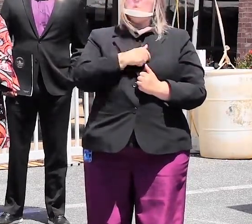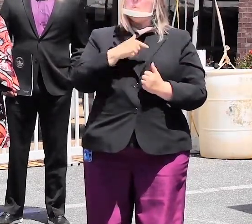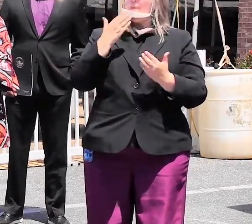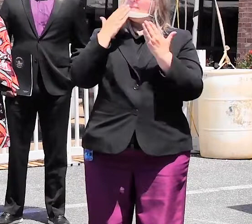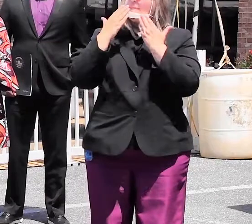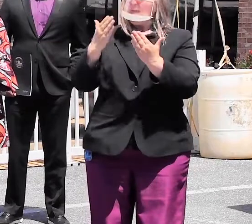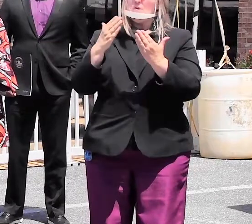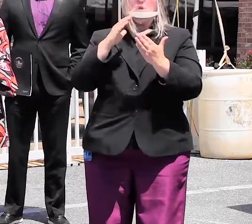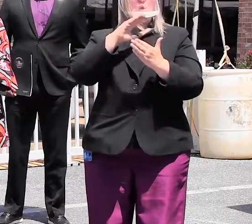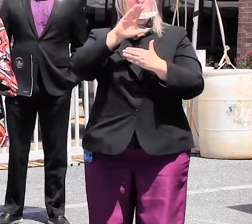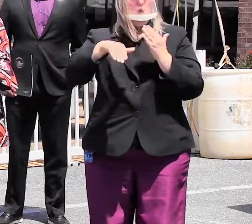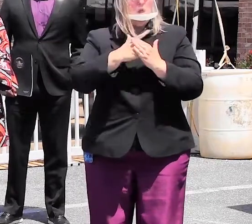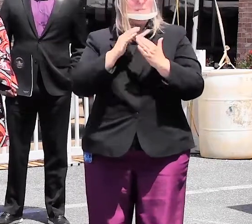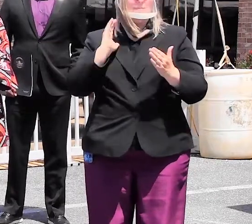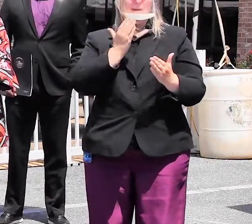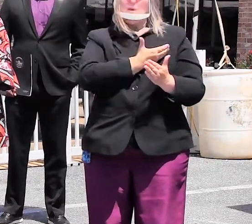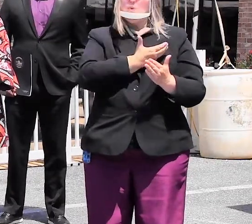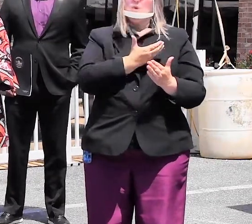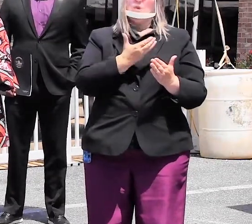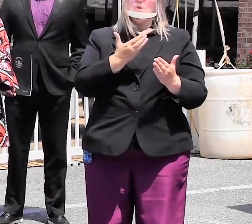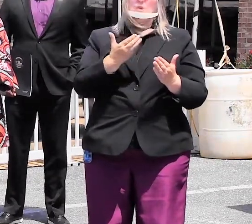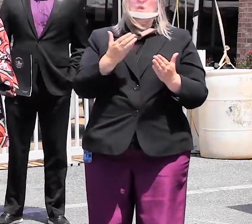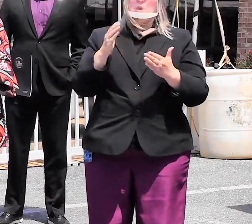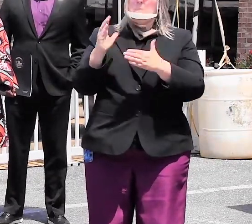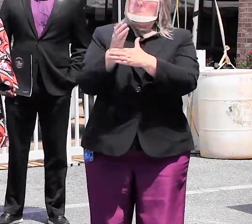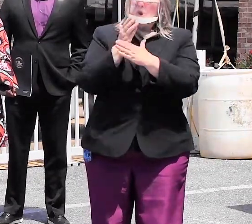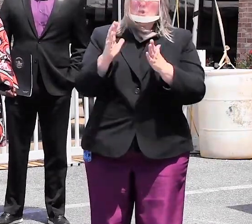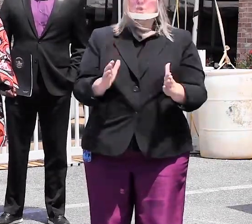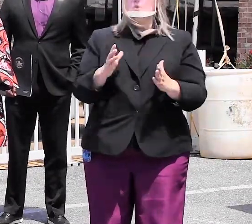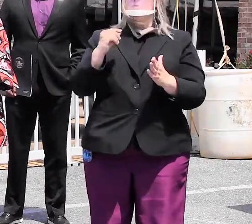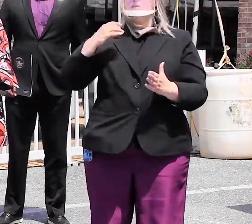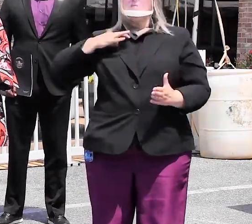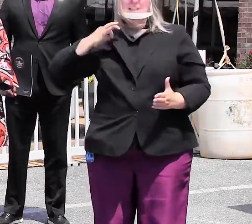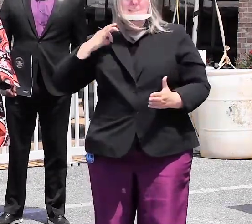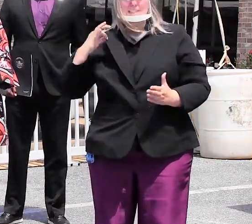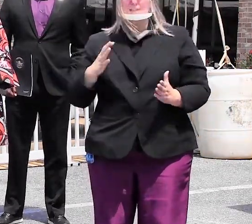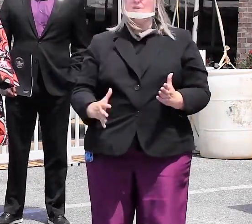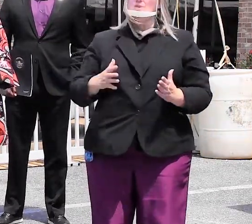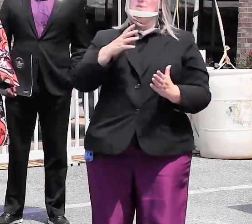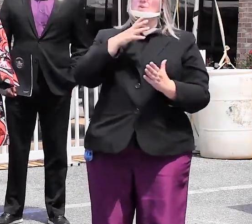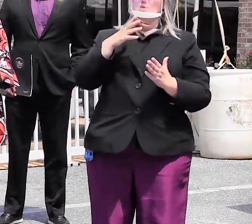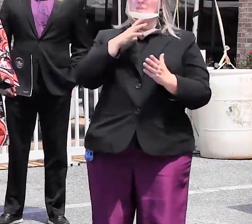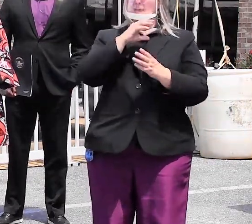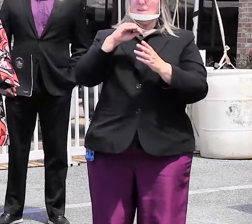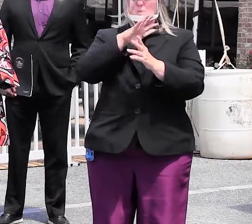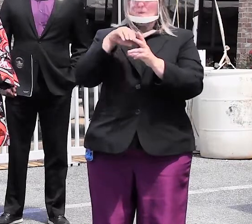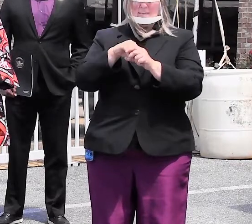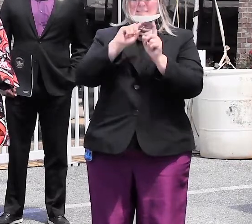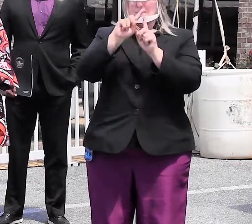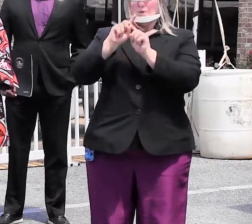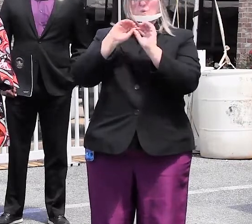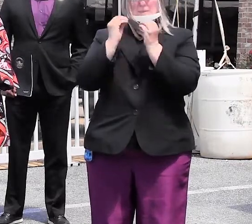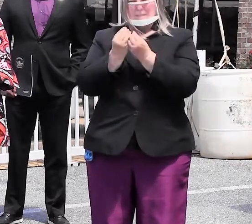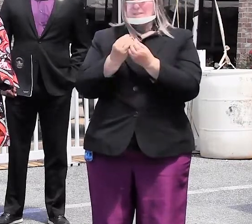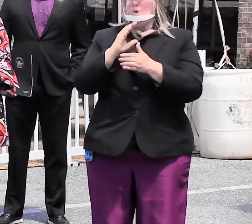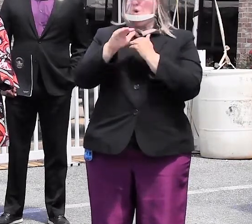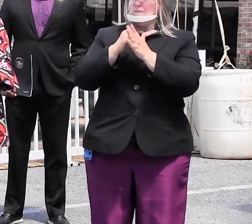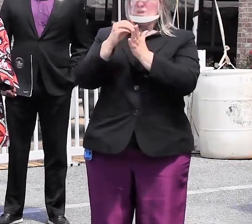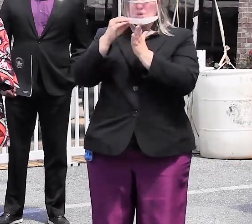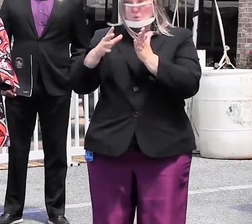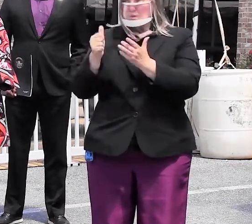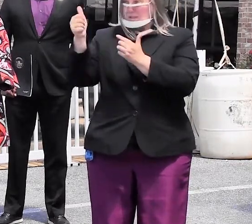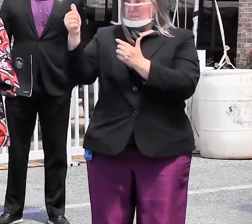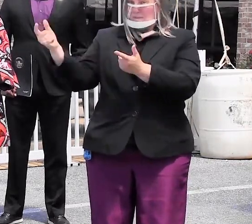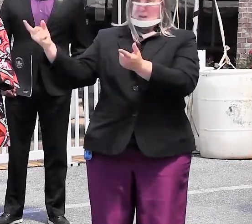thank all of our partners and volunteers and within the organizations, all the students who've come out, who've